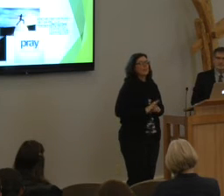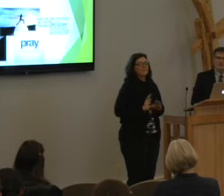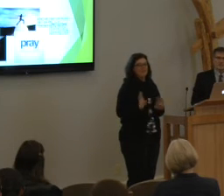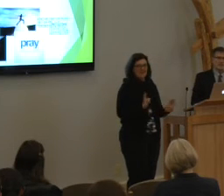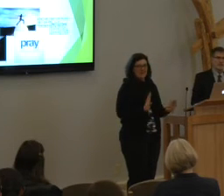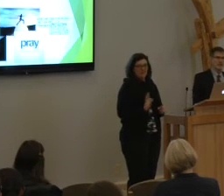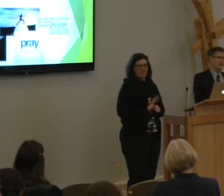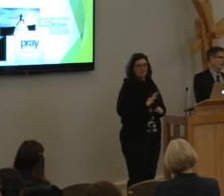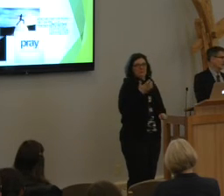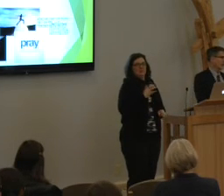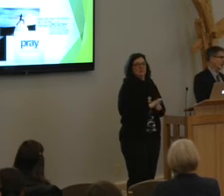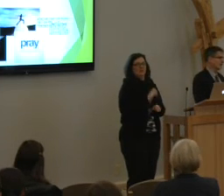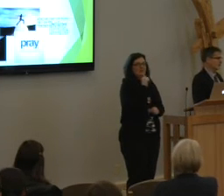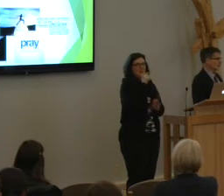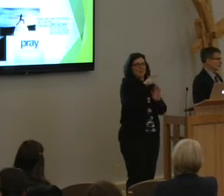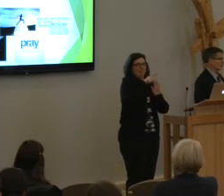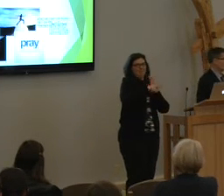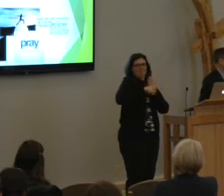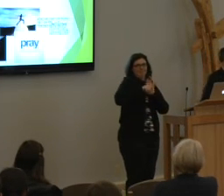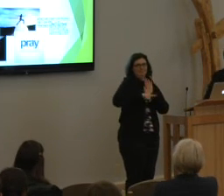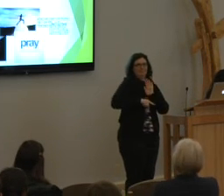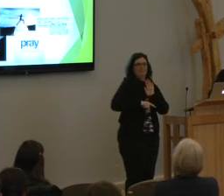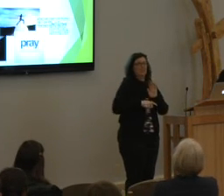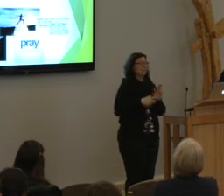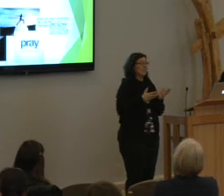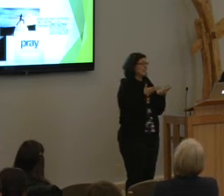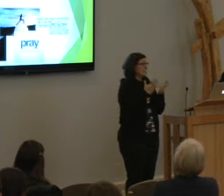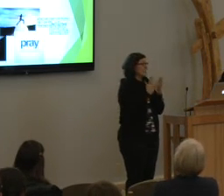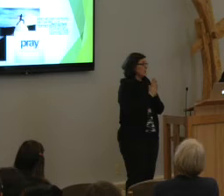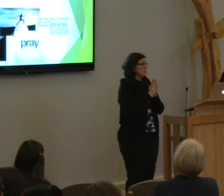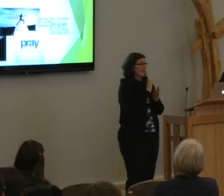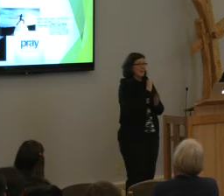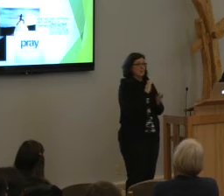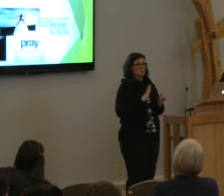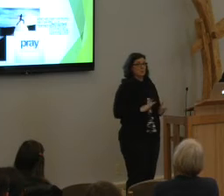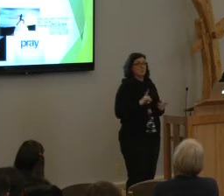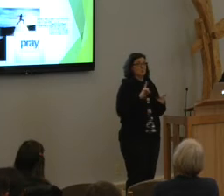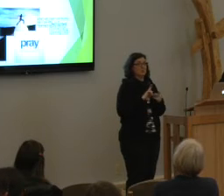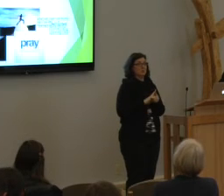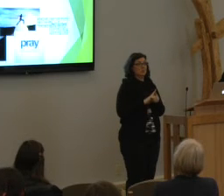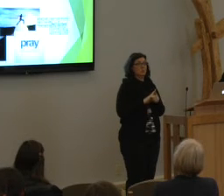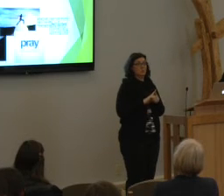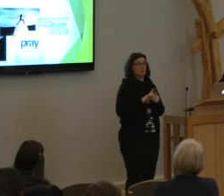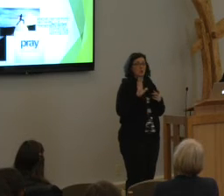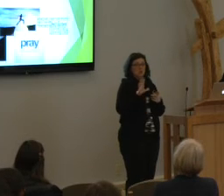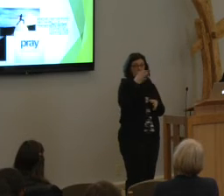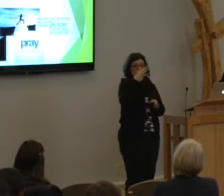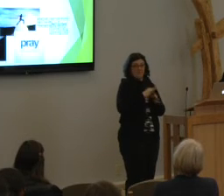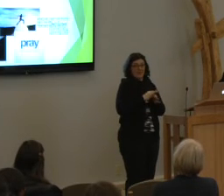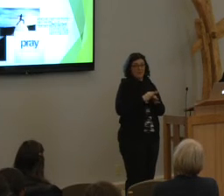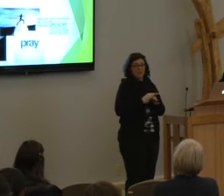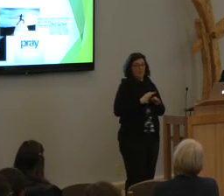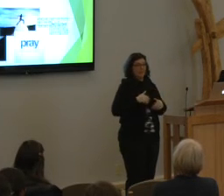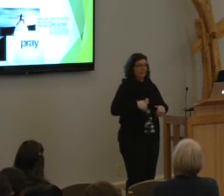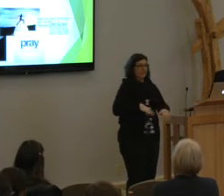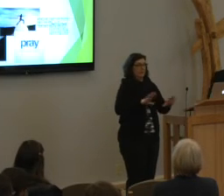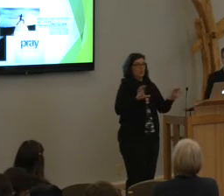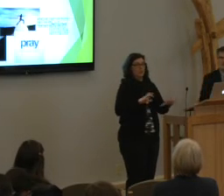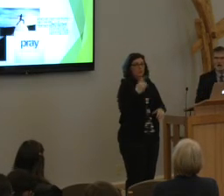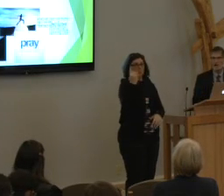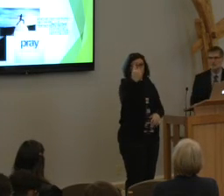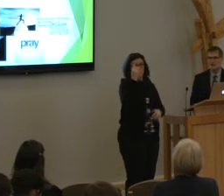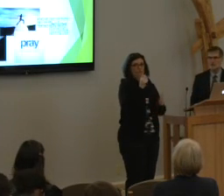bad. We, in fact, ask Christians to act out. Take your faith and do something with it. You know, act